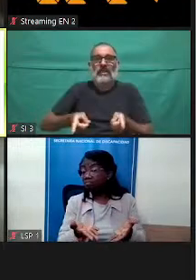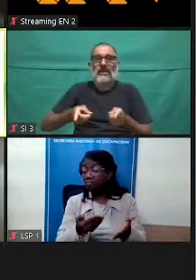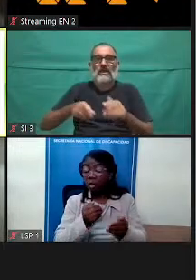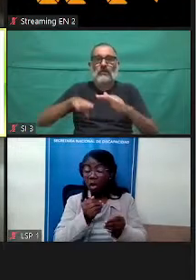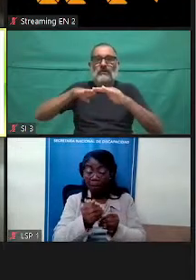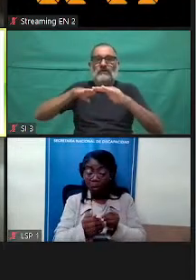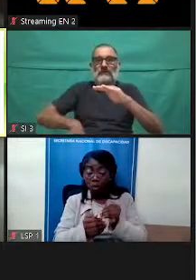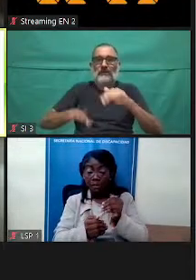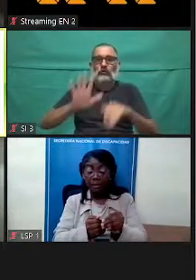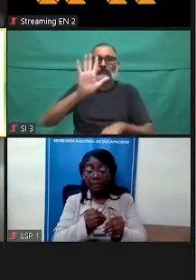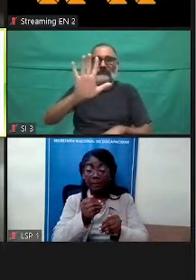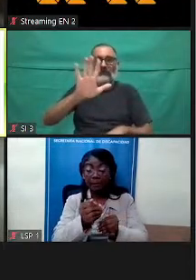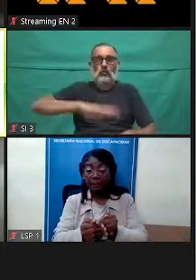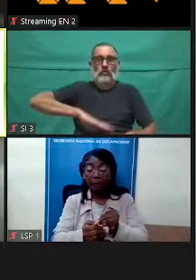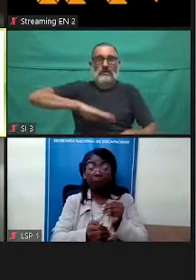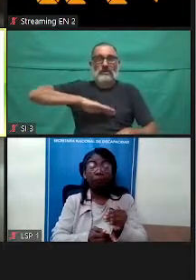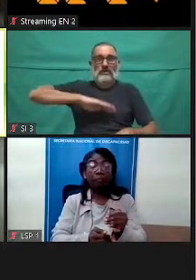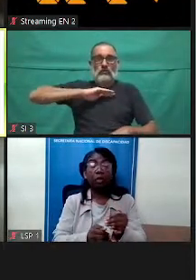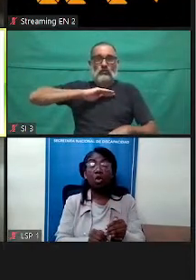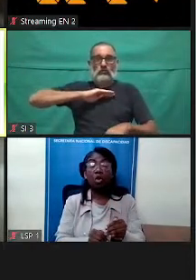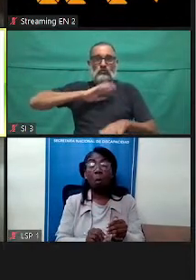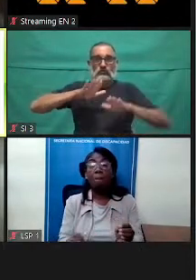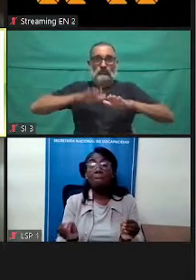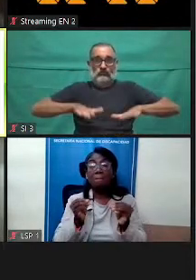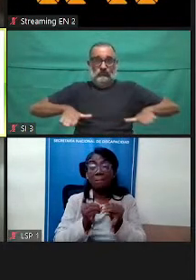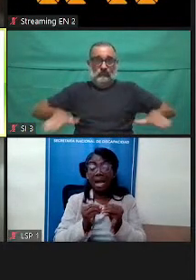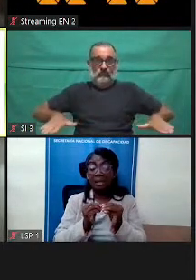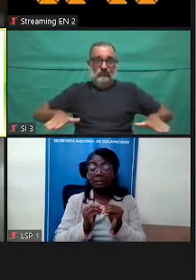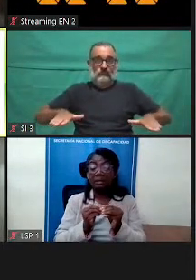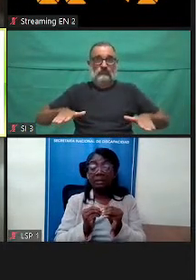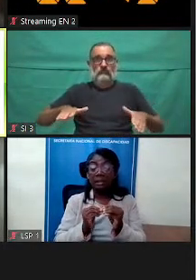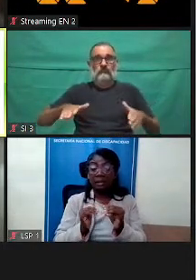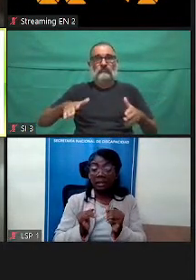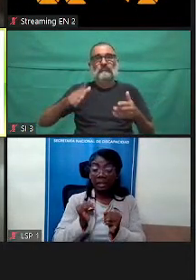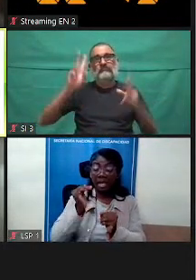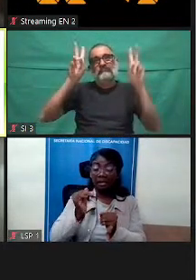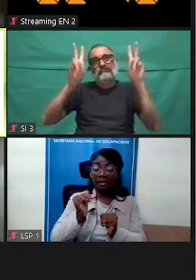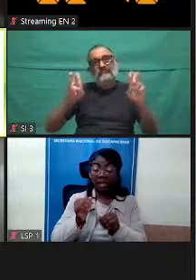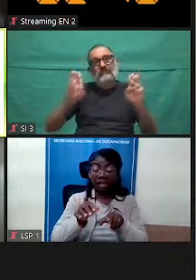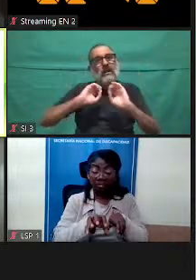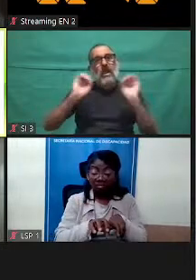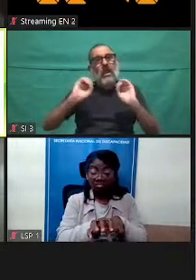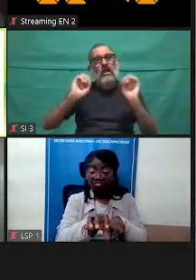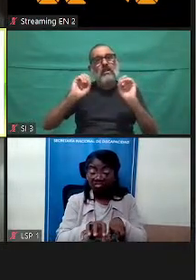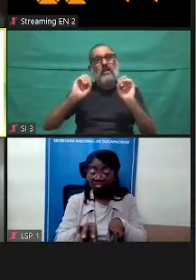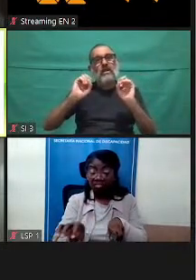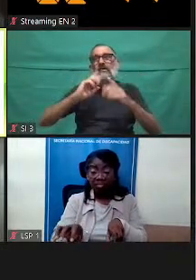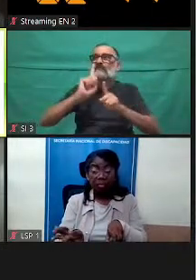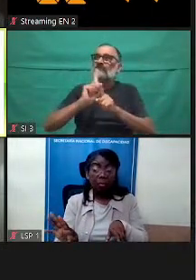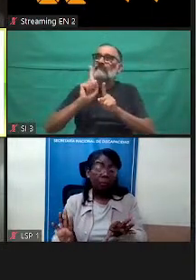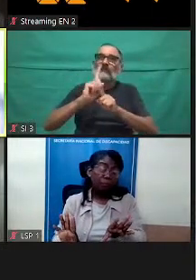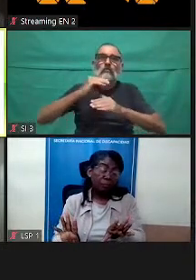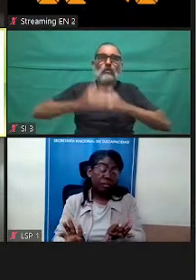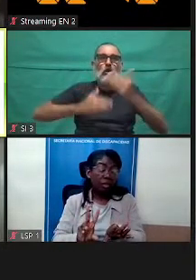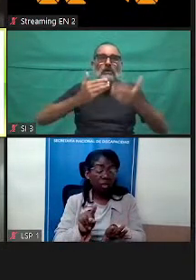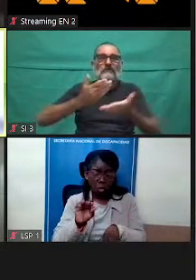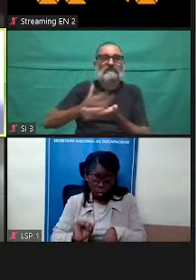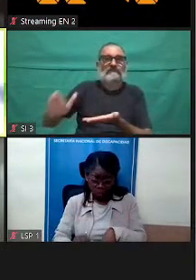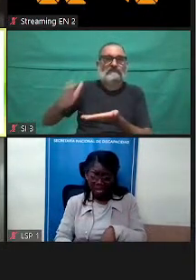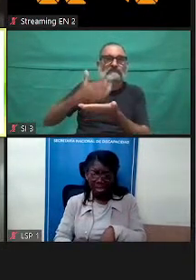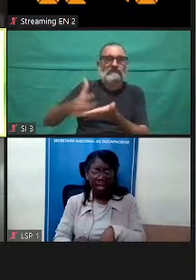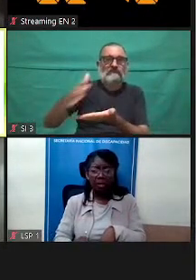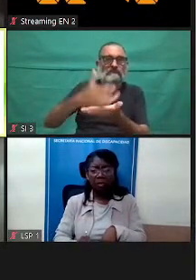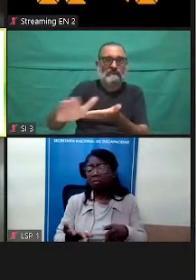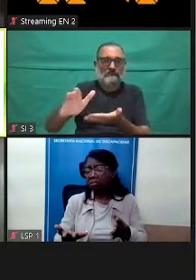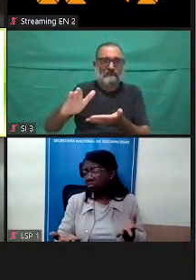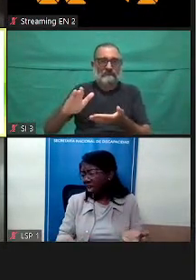segregated process so this takes place with the largest than the oldest children that have laid